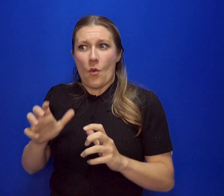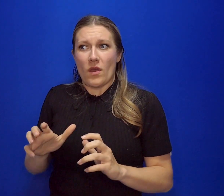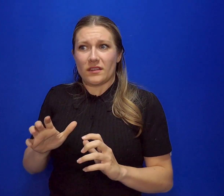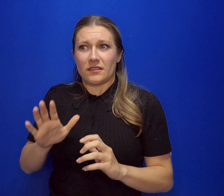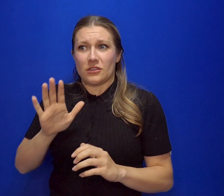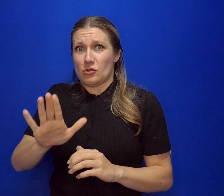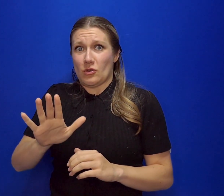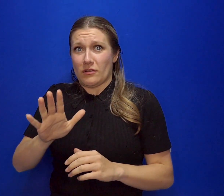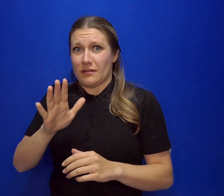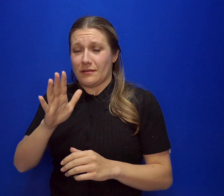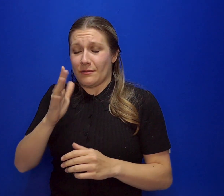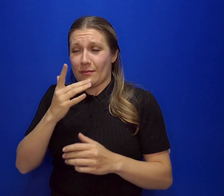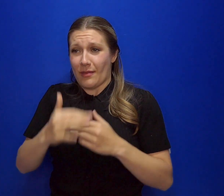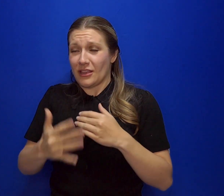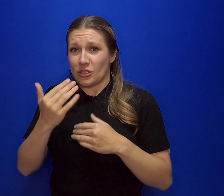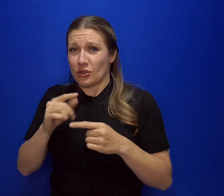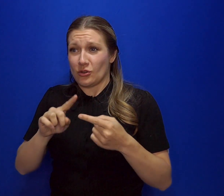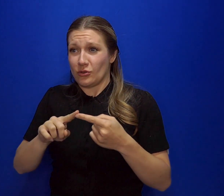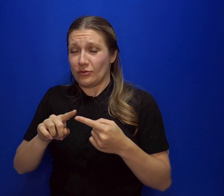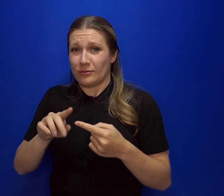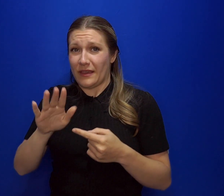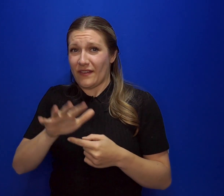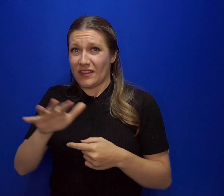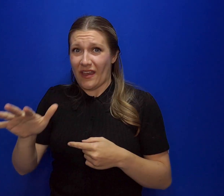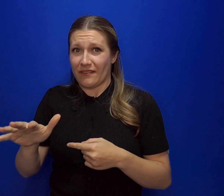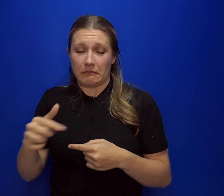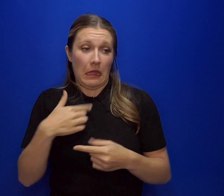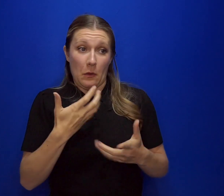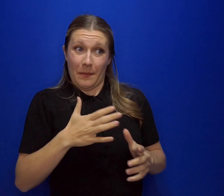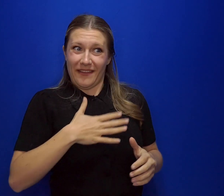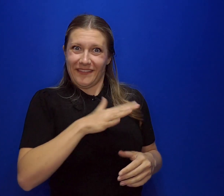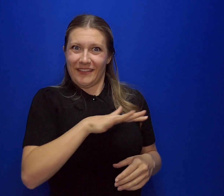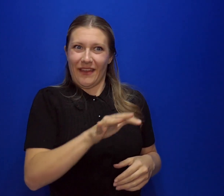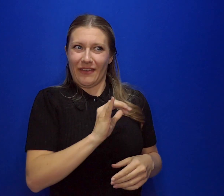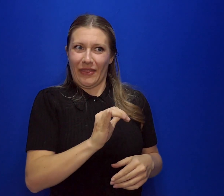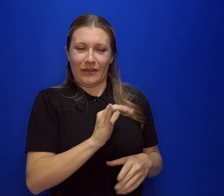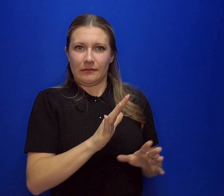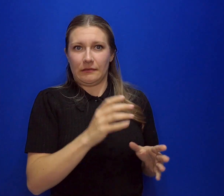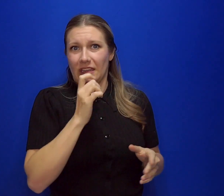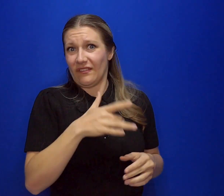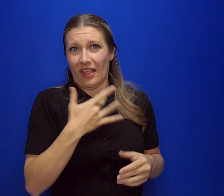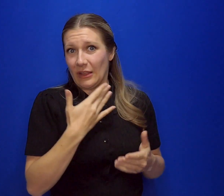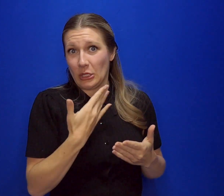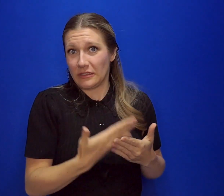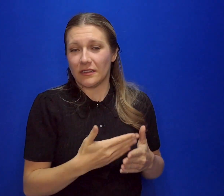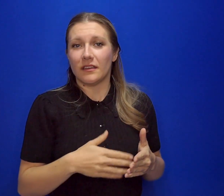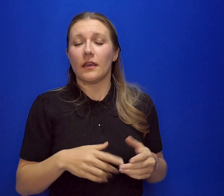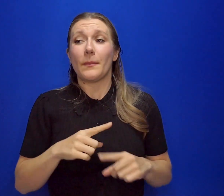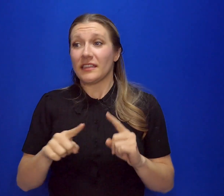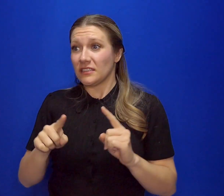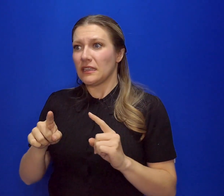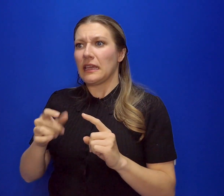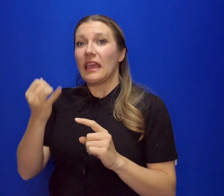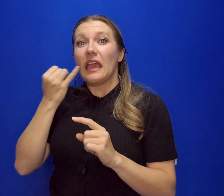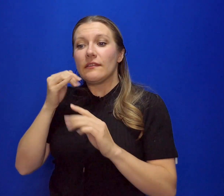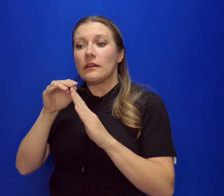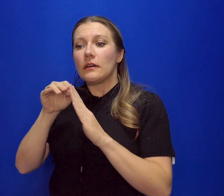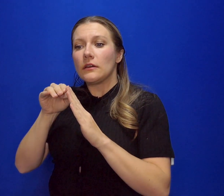want your blood sugar to be 55, Jenny, right? No, but no. Should it dip I don't there? want it to be 55. Right, That doesn't feel nice. Yeah, but should it dip there for a couple of